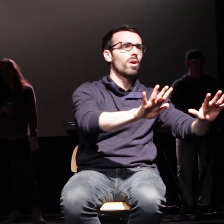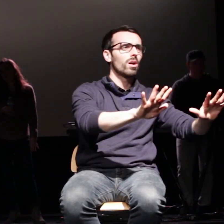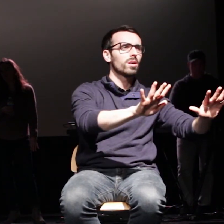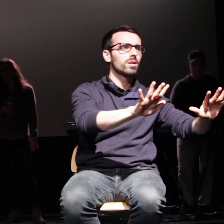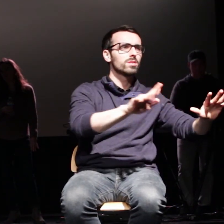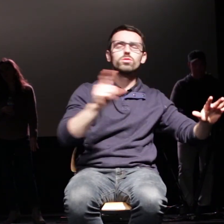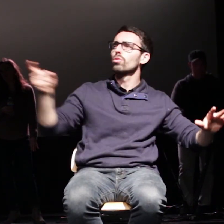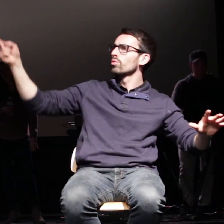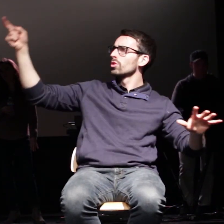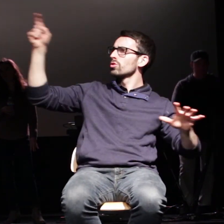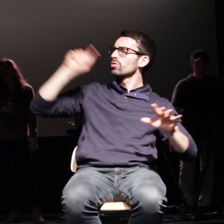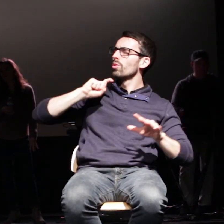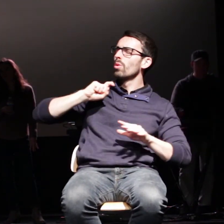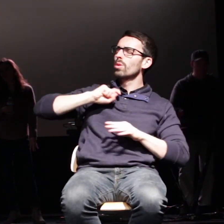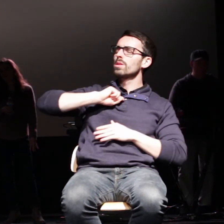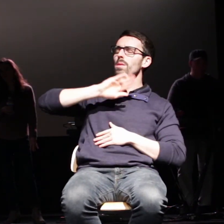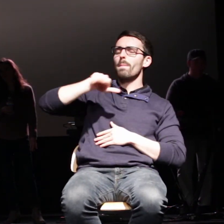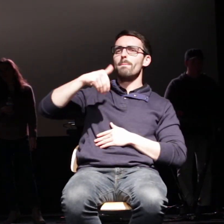my soul.